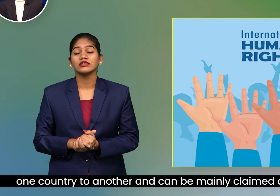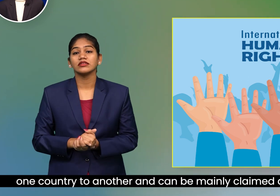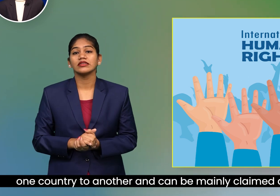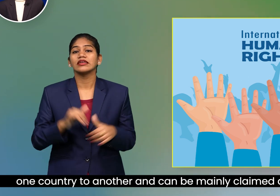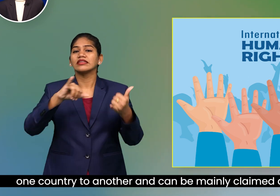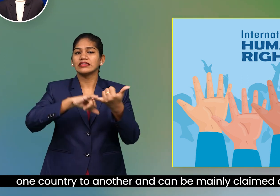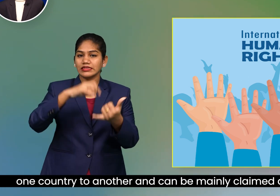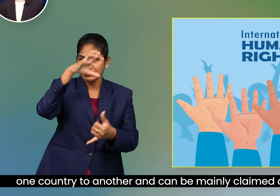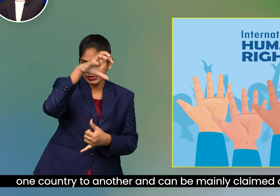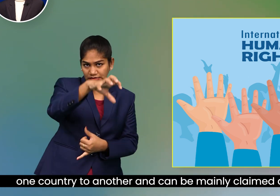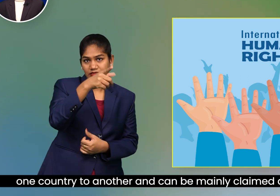only.